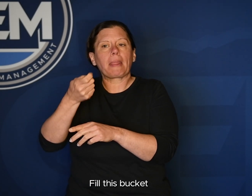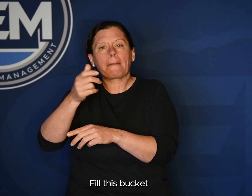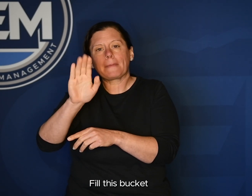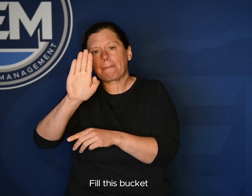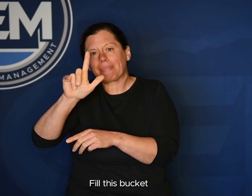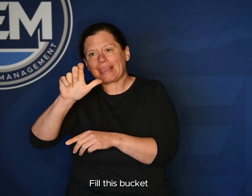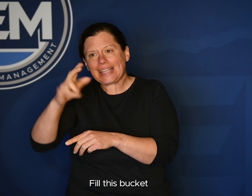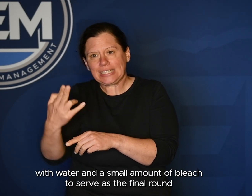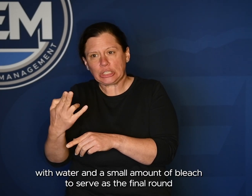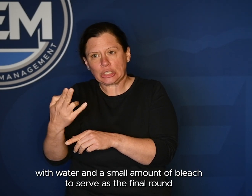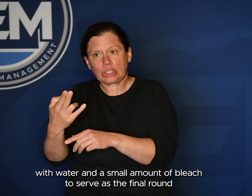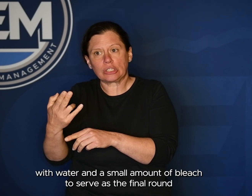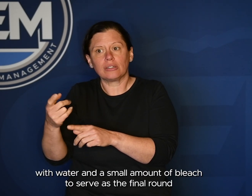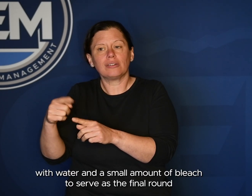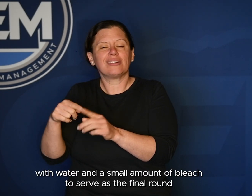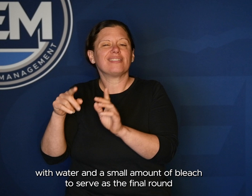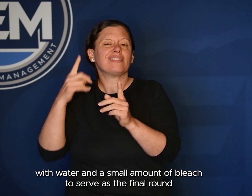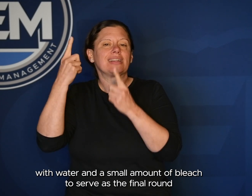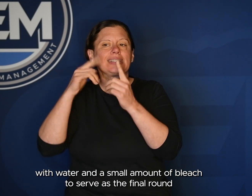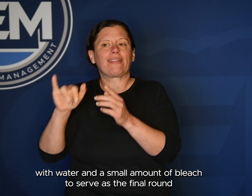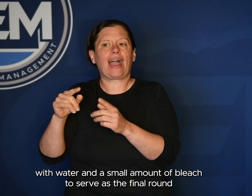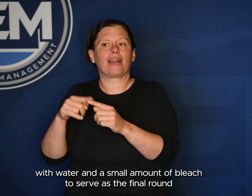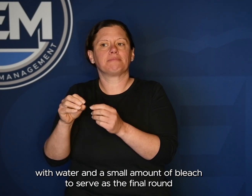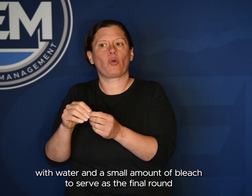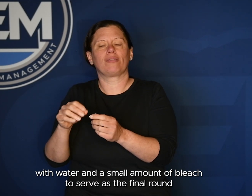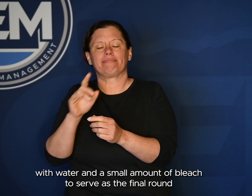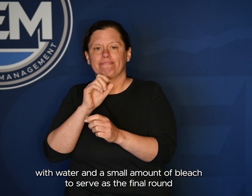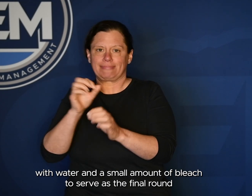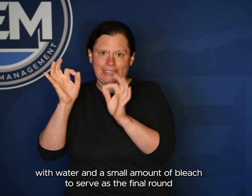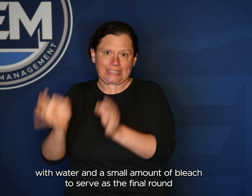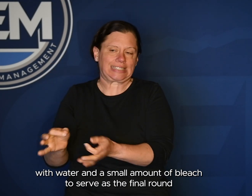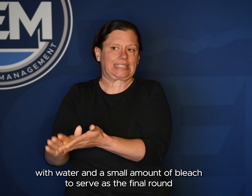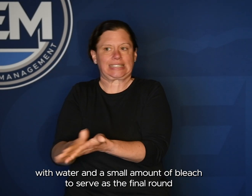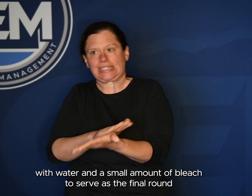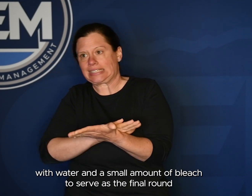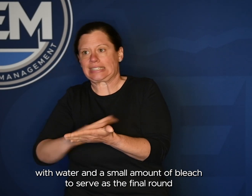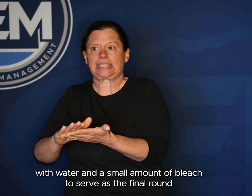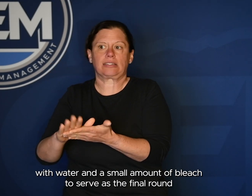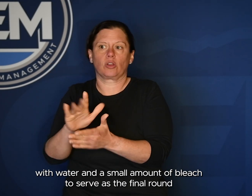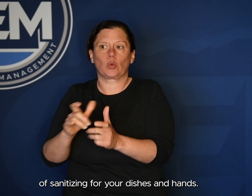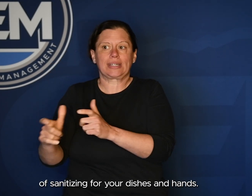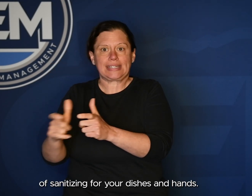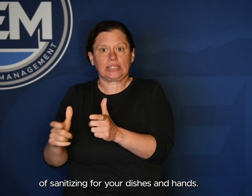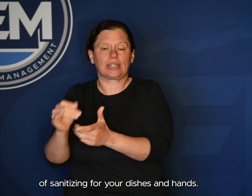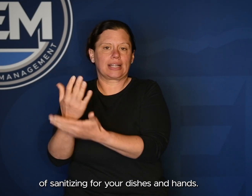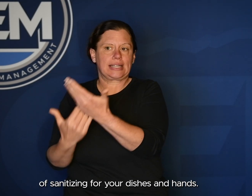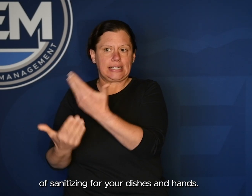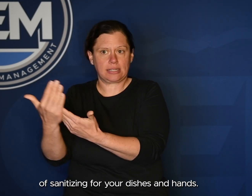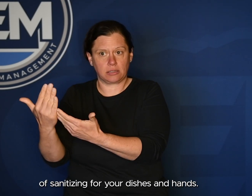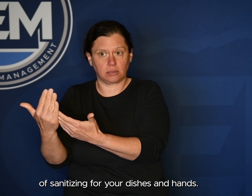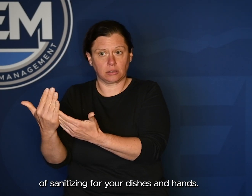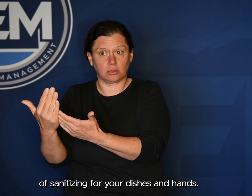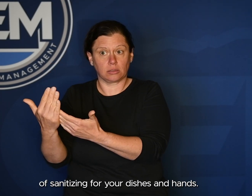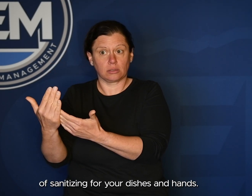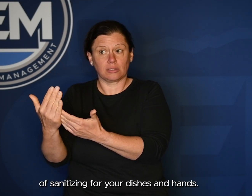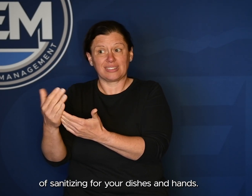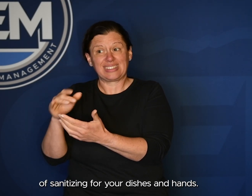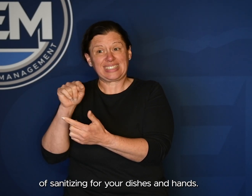Fill this bucket with water and a small amount of bleach to serve as the final round of sanitizing for your dishes and